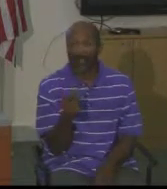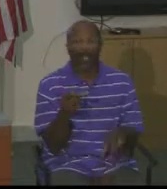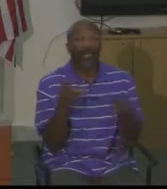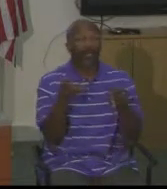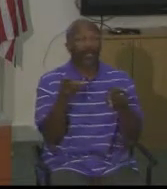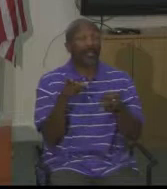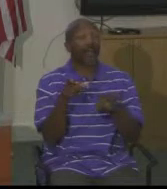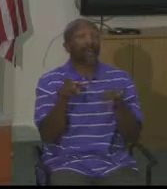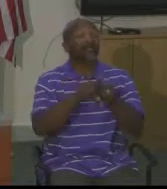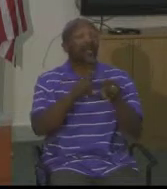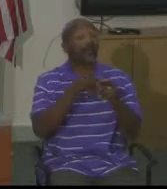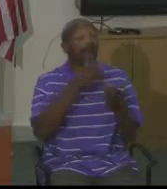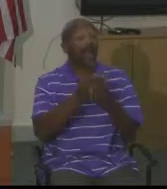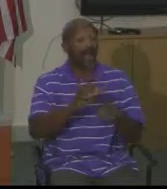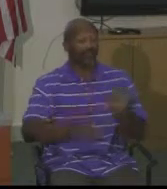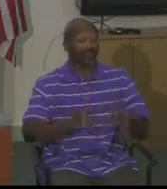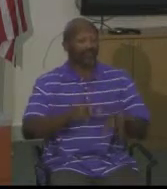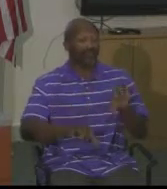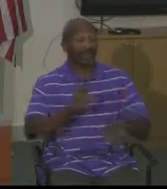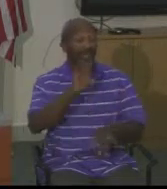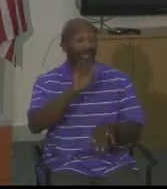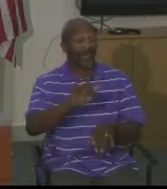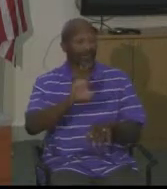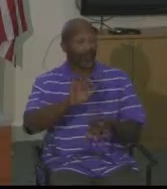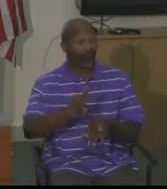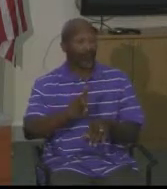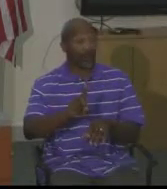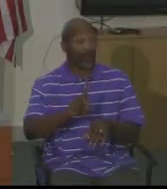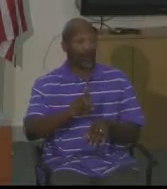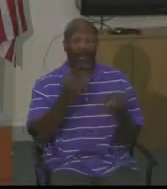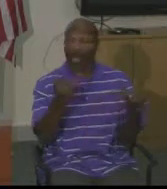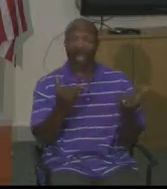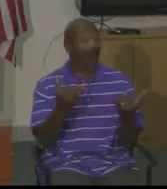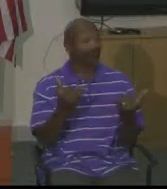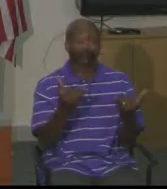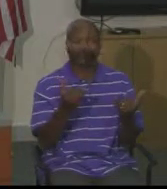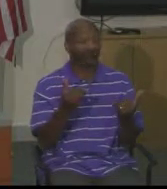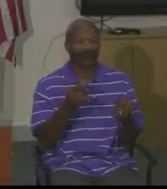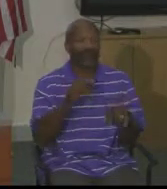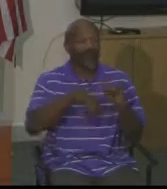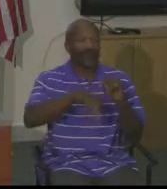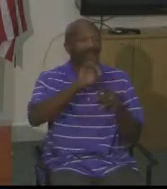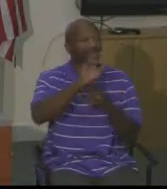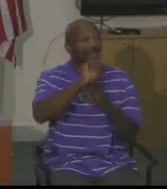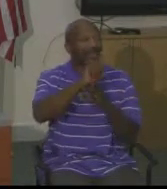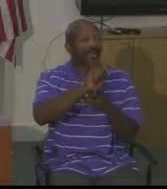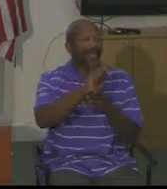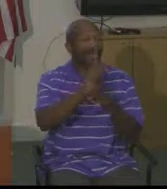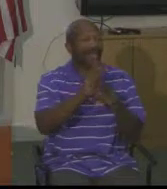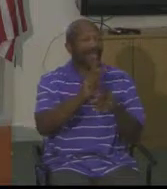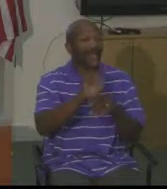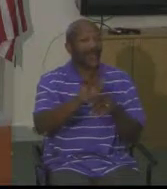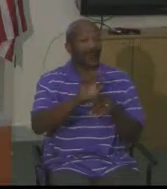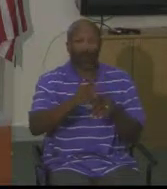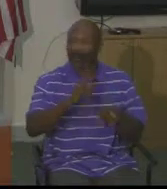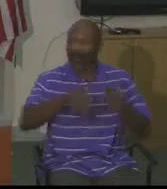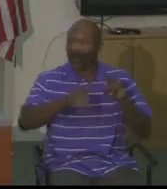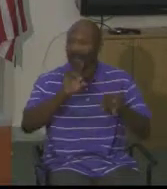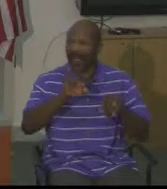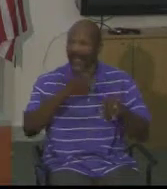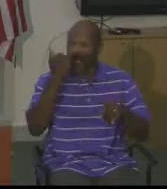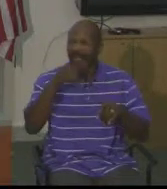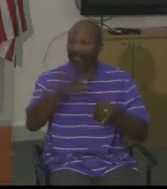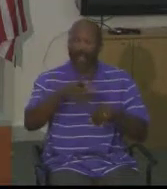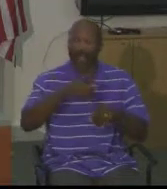Same if you were going to buy a keyboard. Most of the time now, you're not going to find an AT keyboard. The AT keyboard